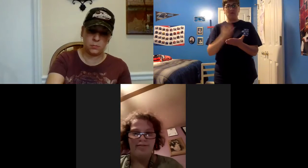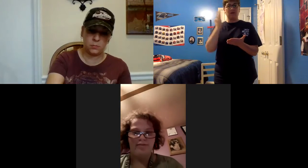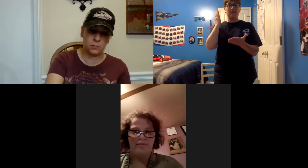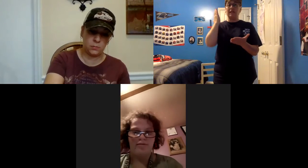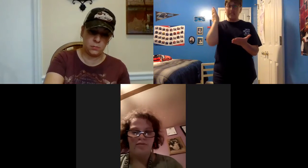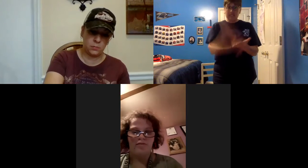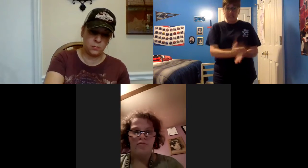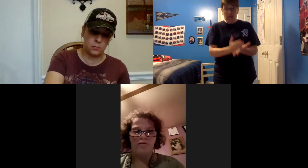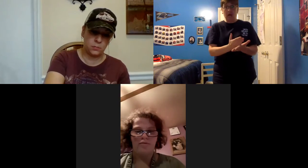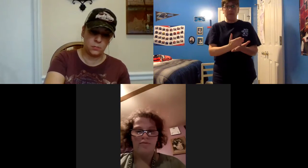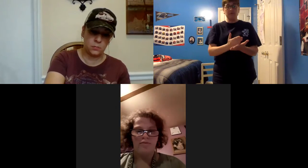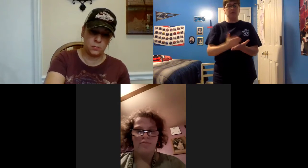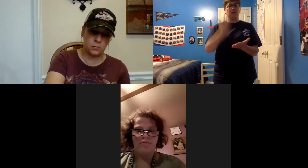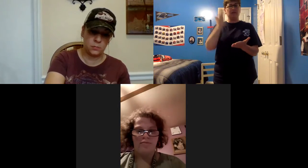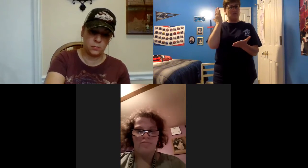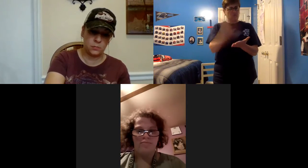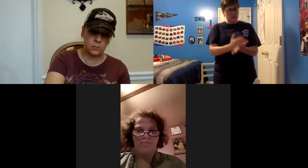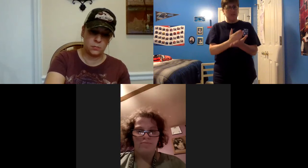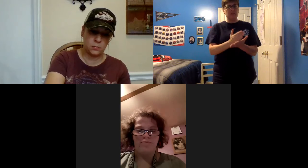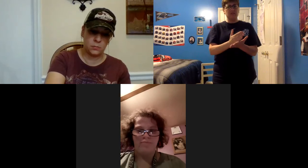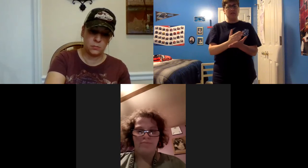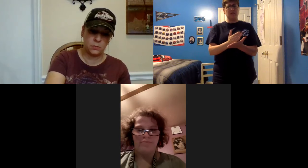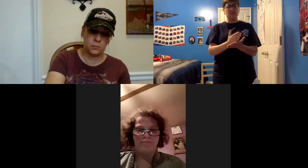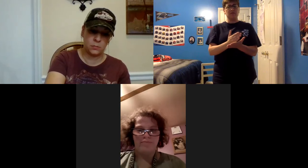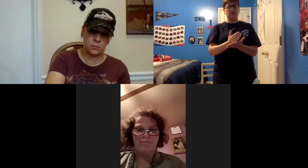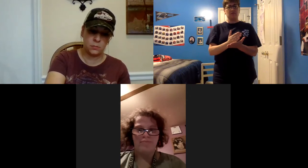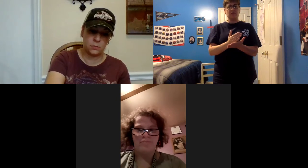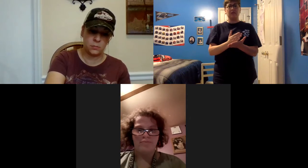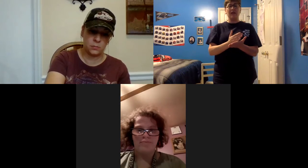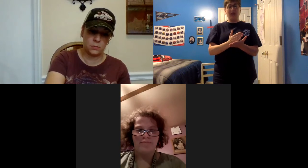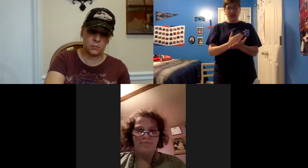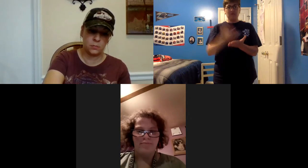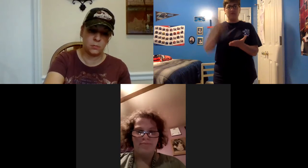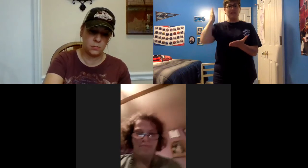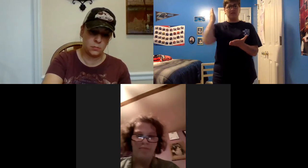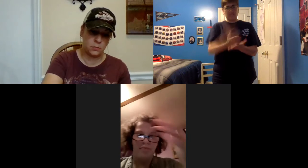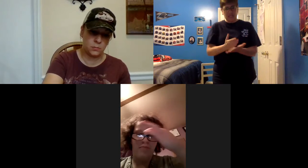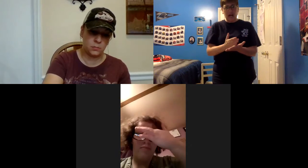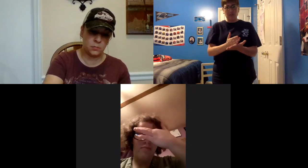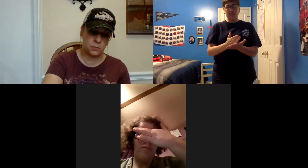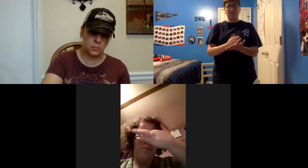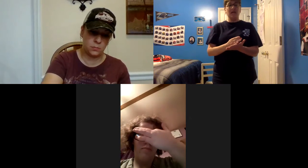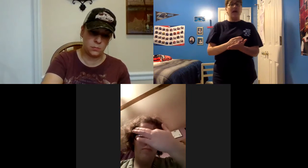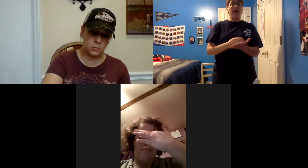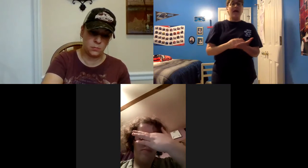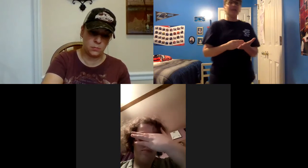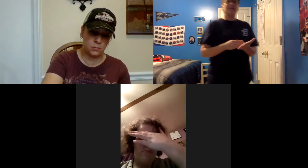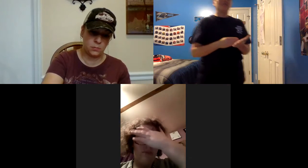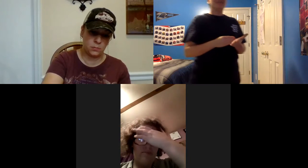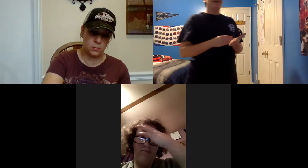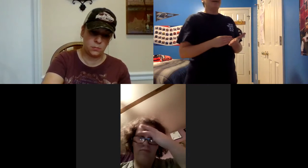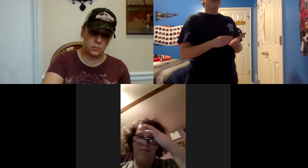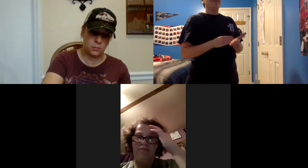stop, or it can be like stop, like you really are telling a person, they're really aggravating you to stop.